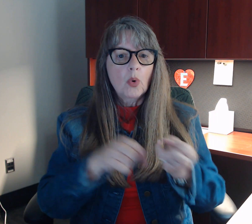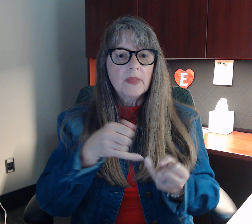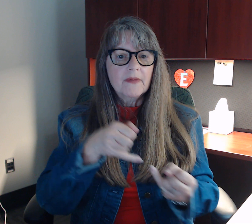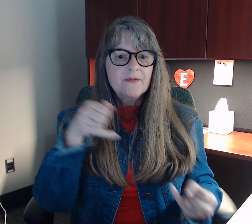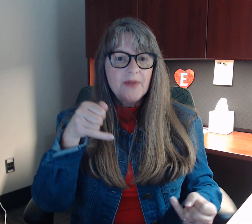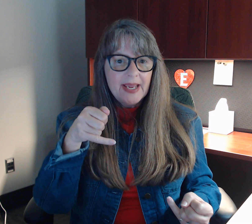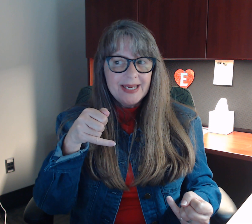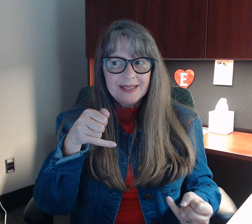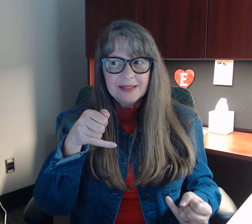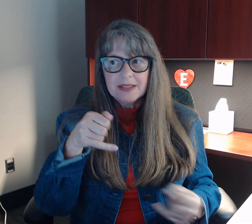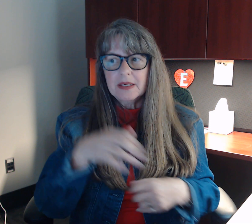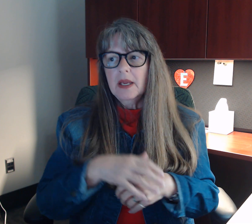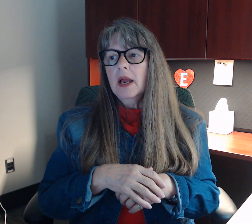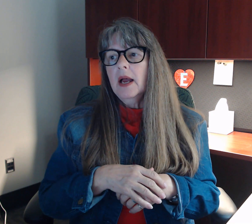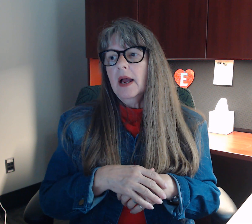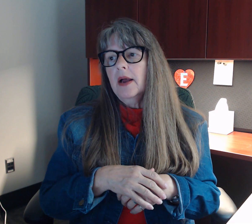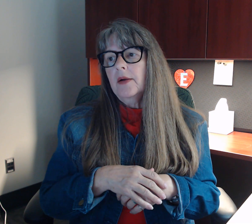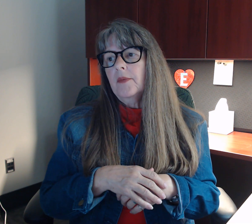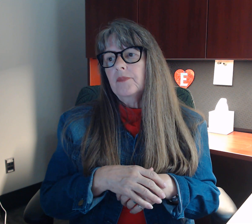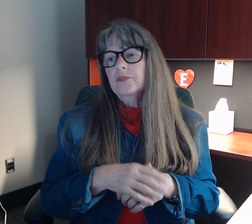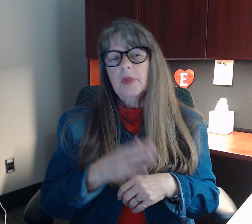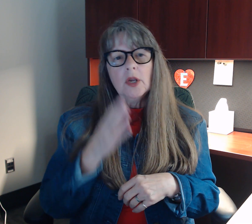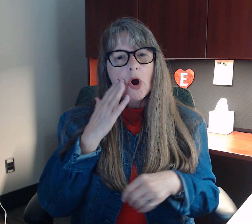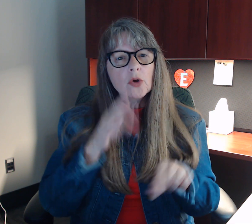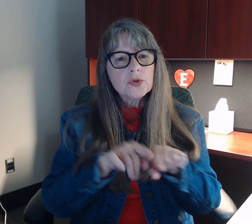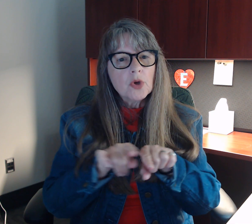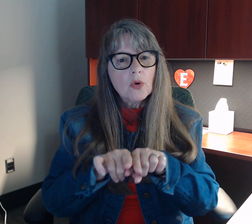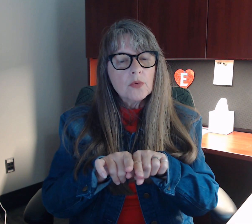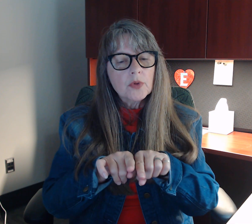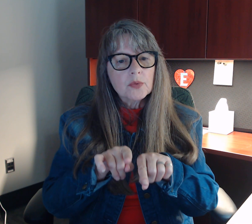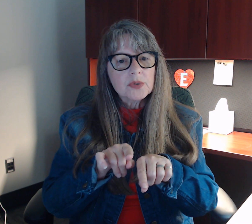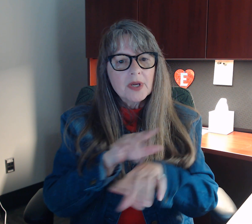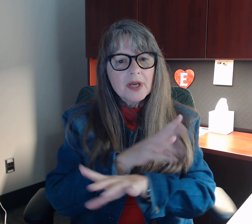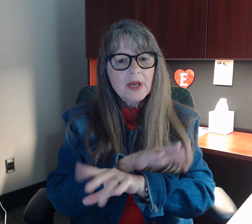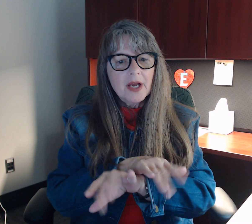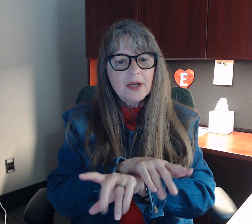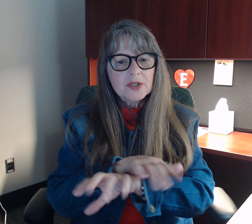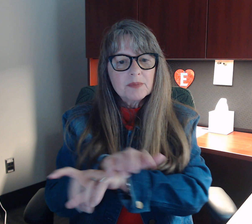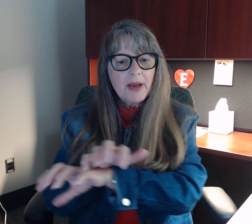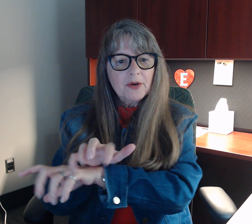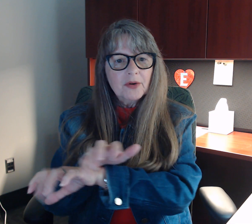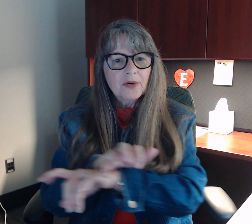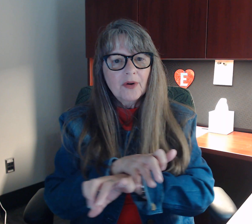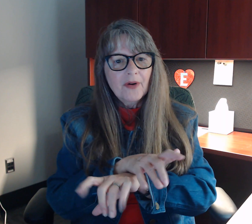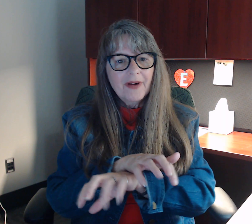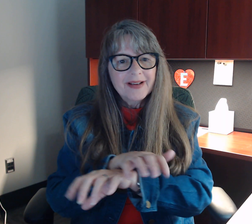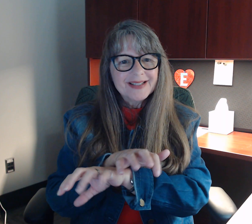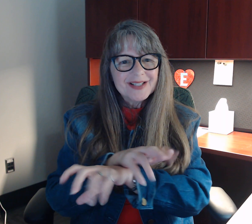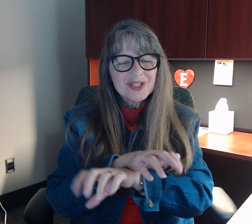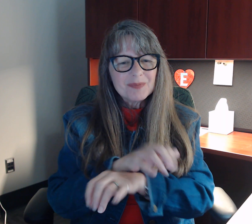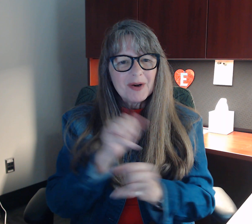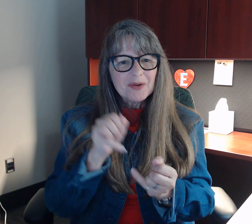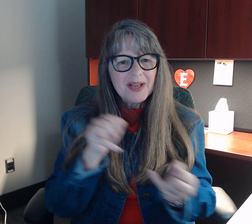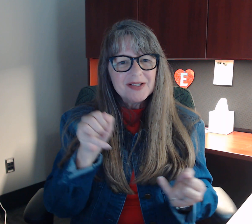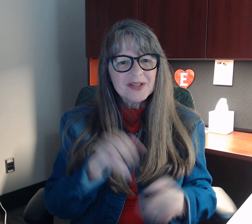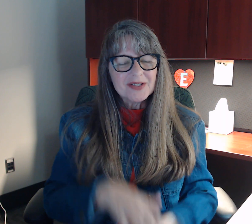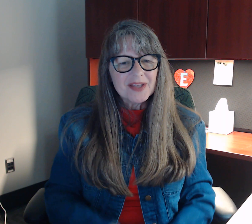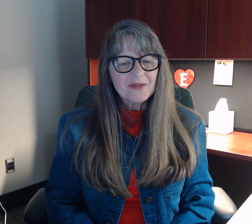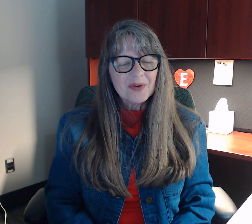the veins, and also those spider veins. Isn't that a fun